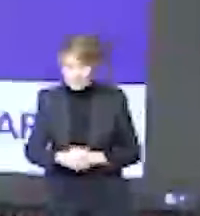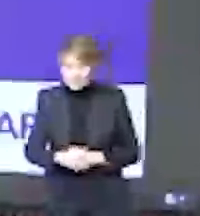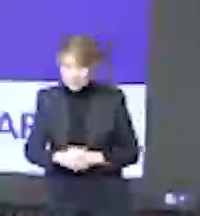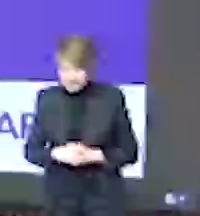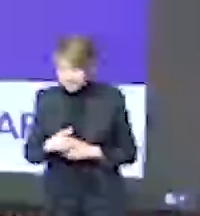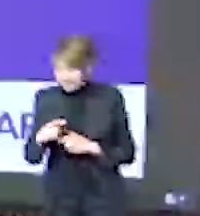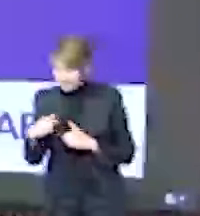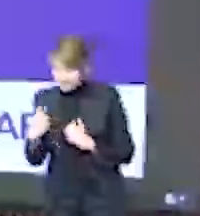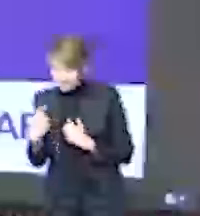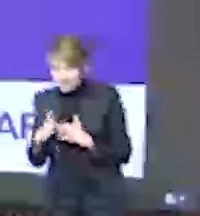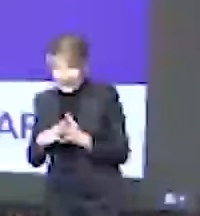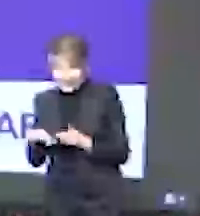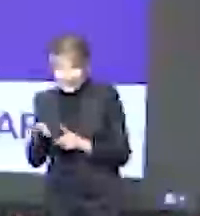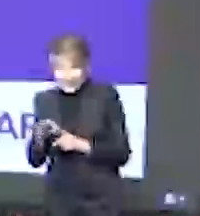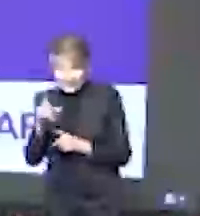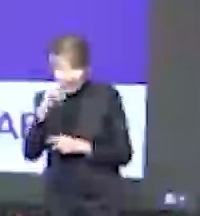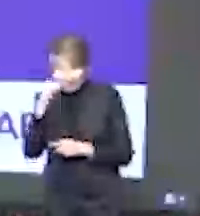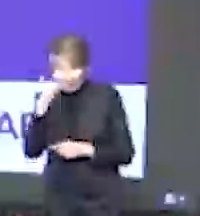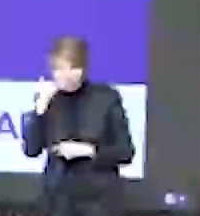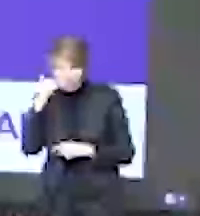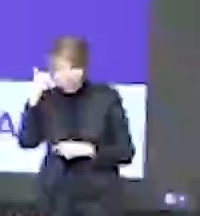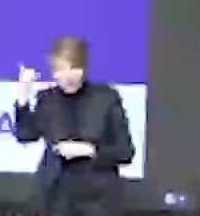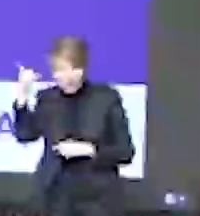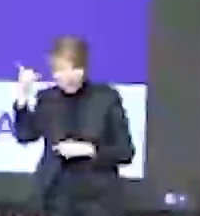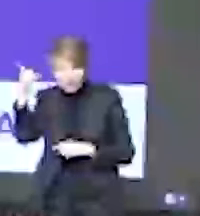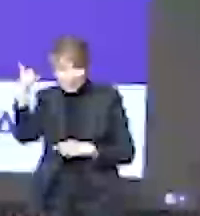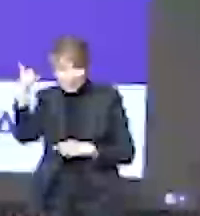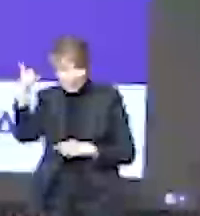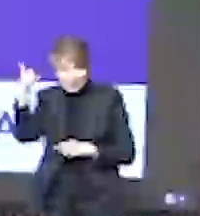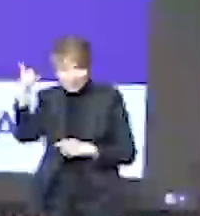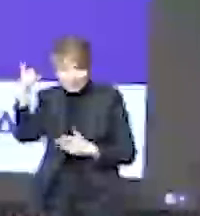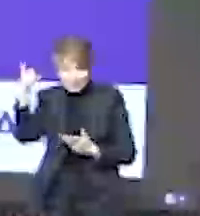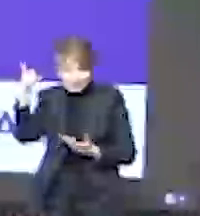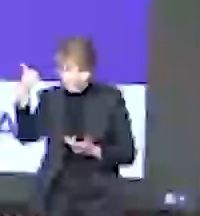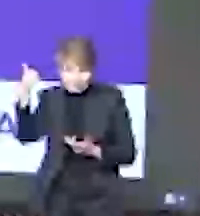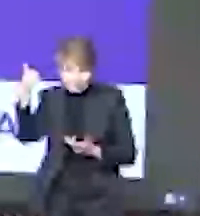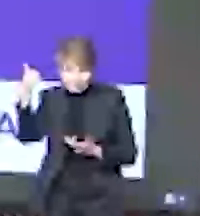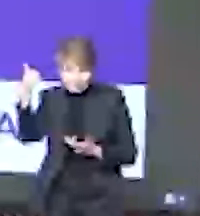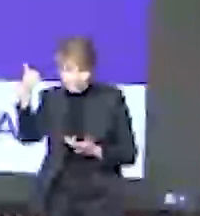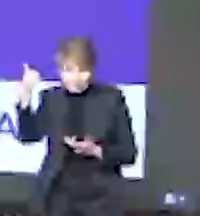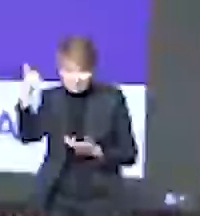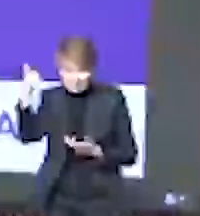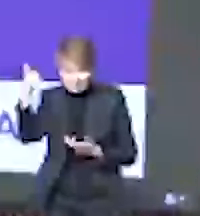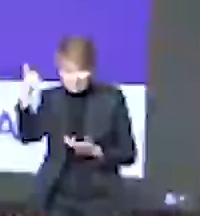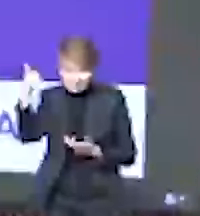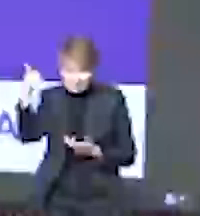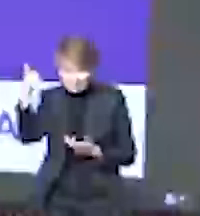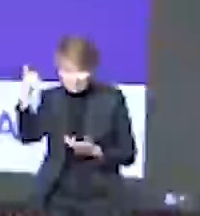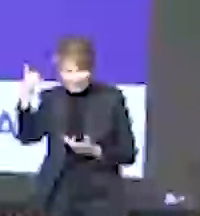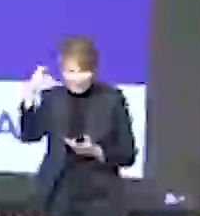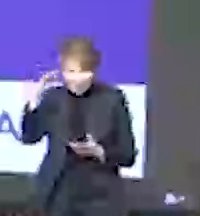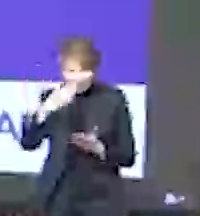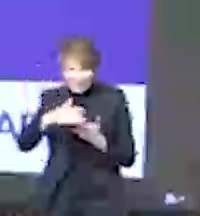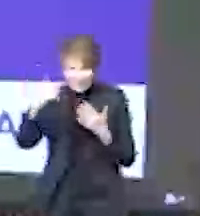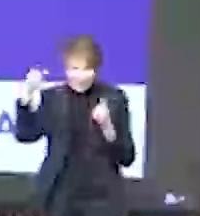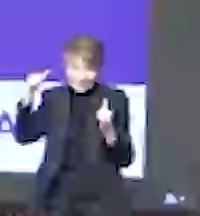we can as members of parliament pick up the phone and ring. It's less effective on an individual level